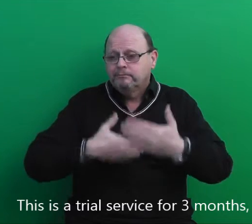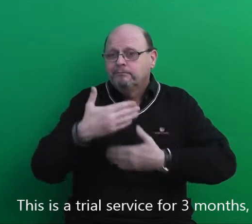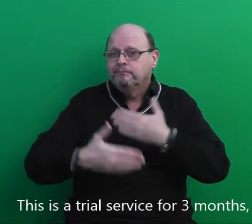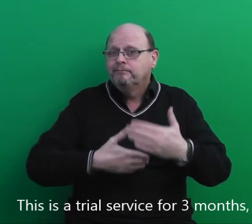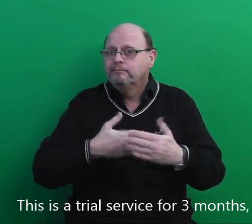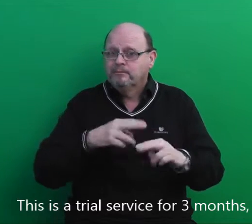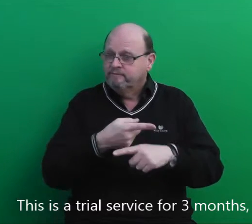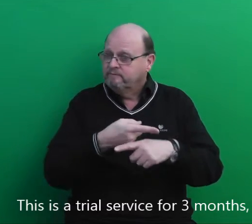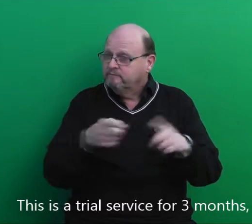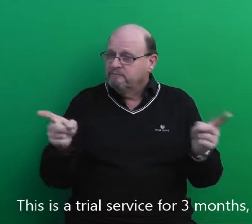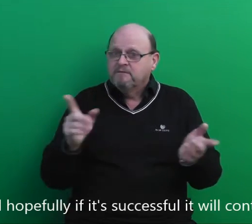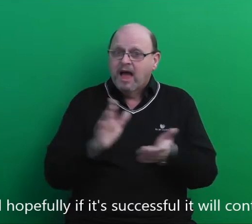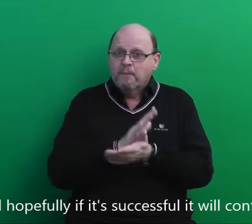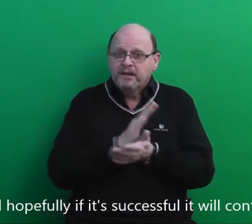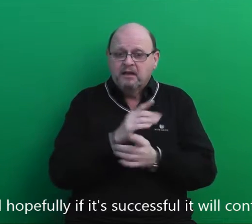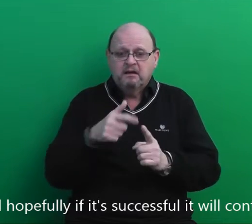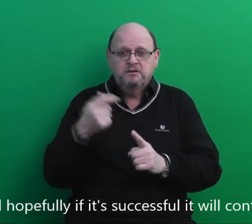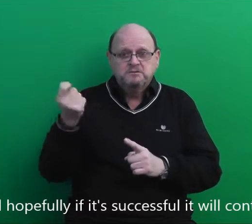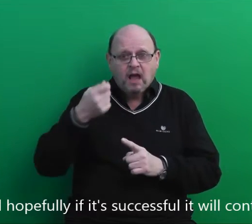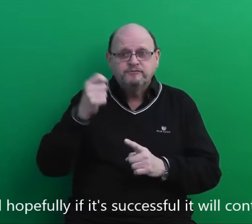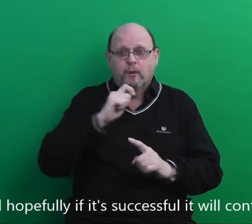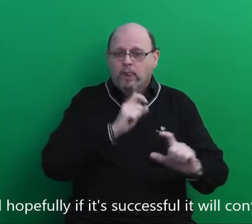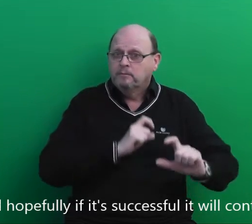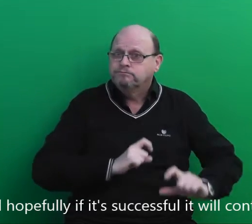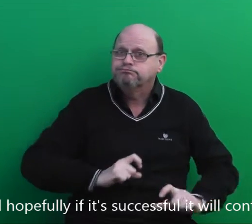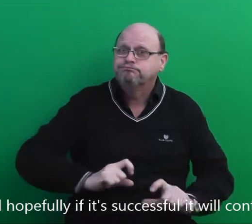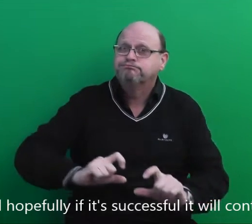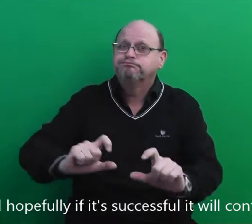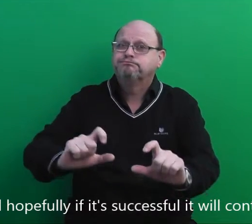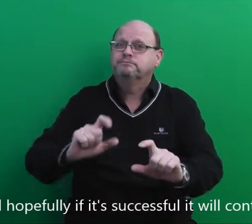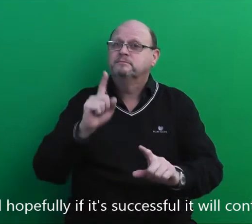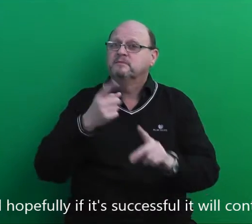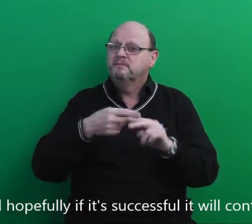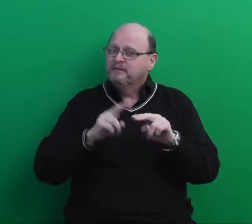for 3 months and hopefully if it's successful it will continue.